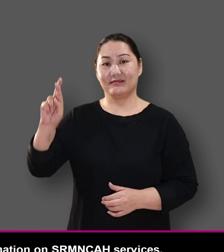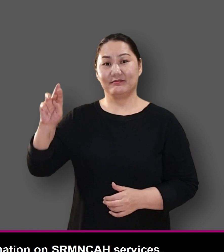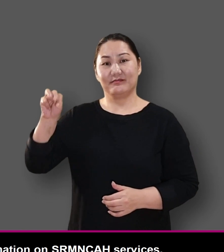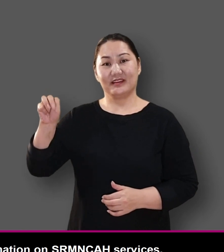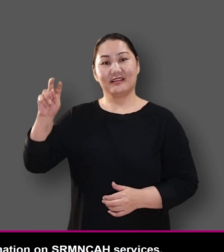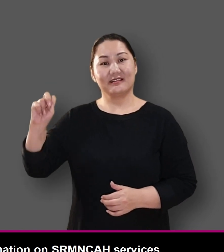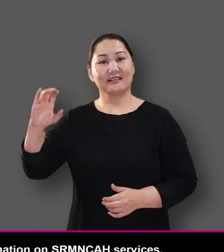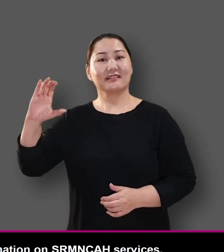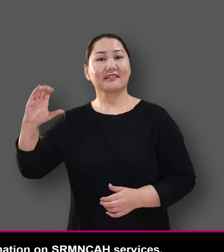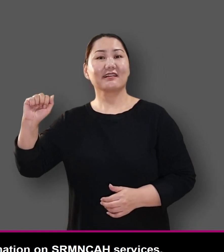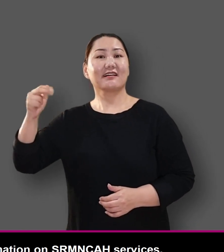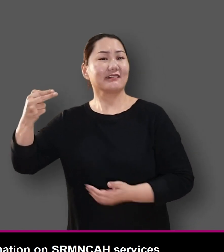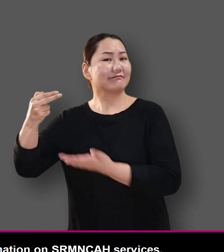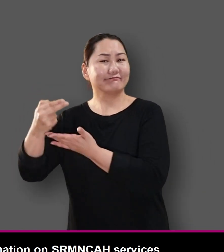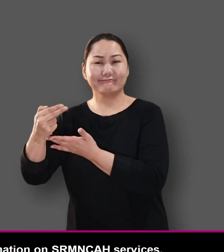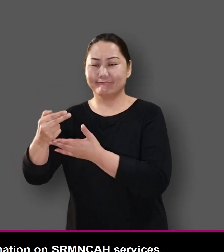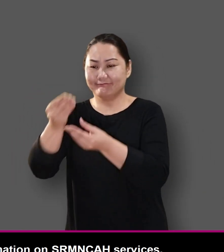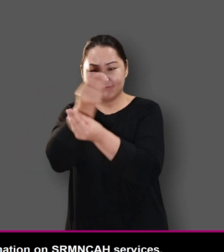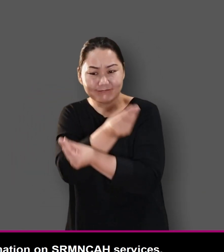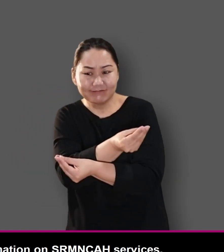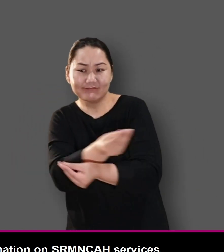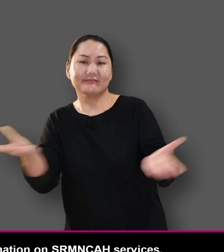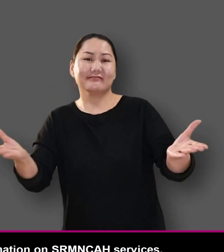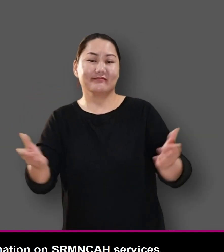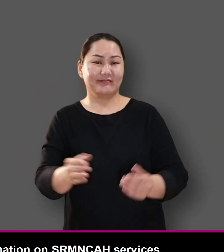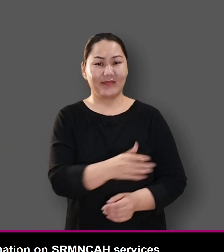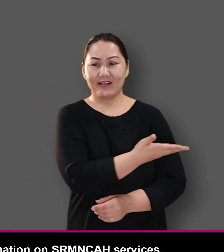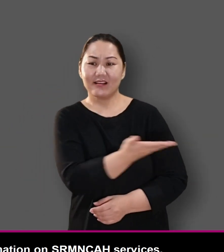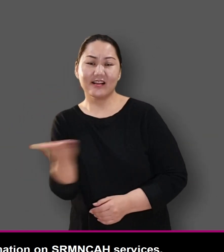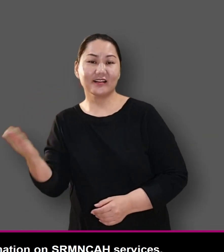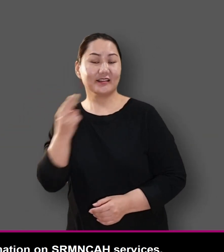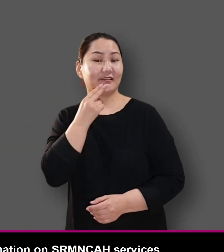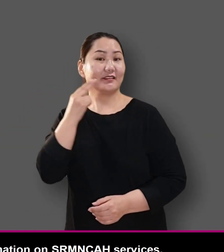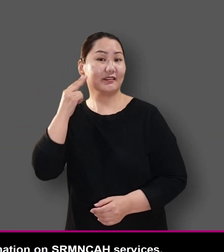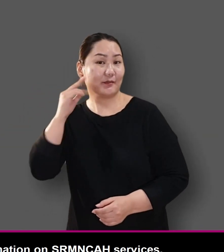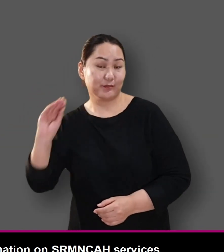receive and share information on SRMNCAH services.